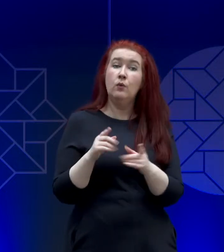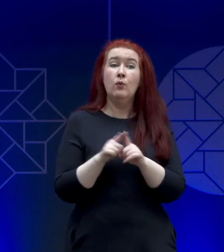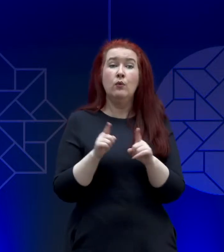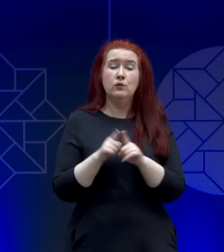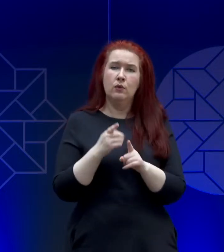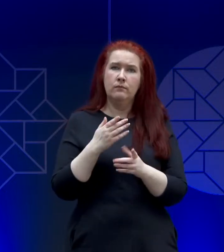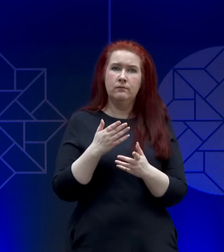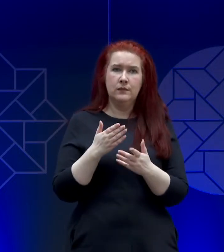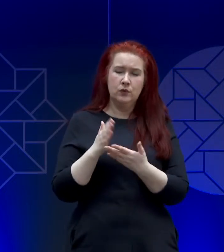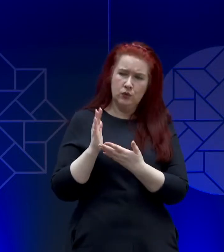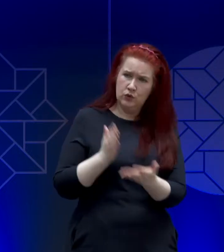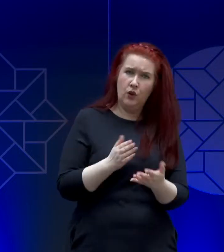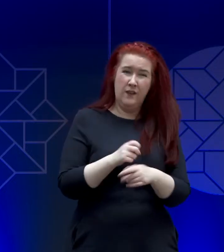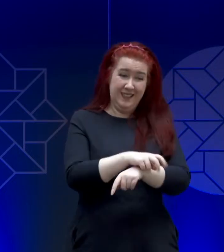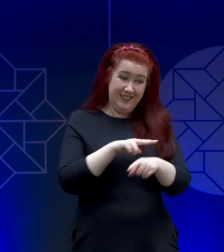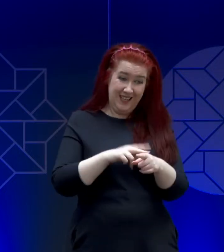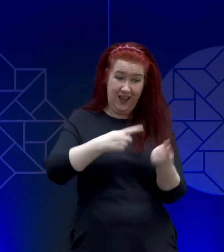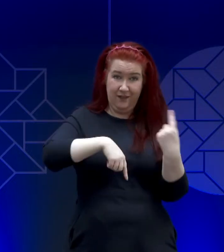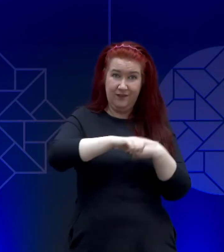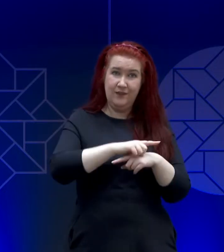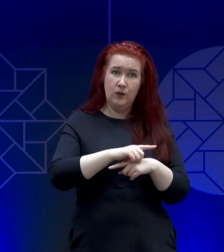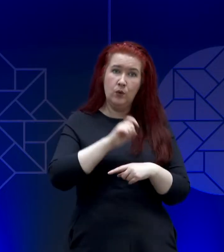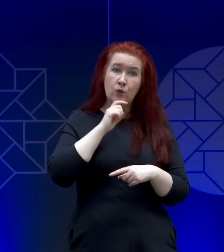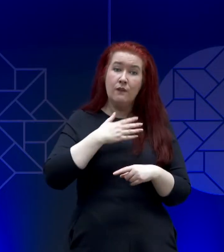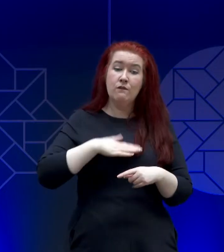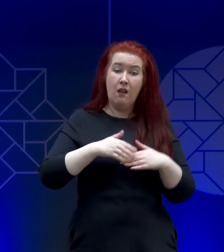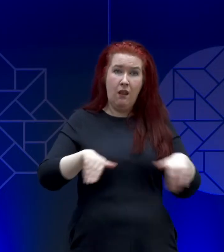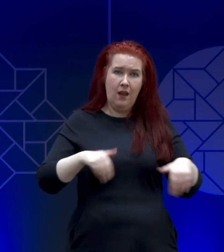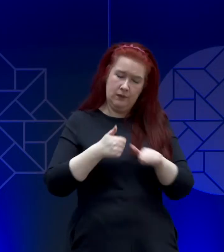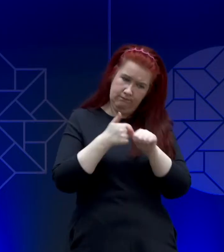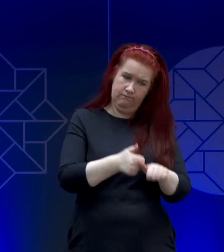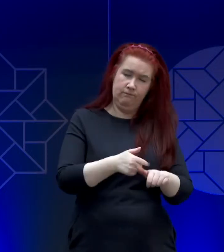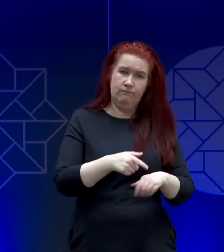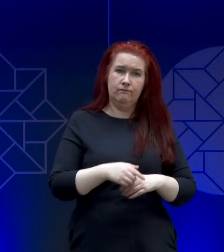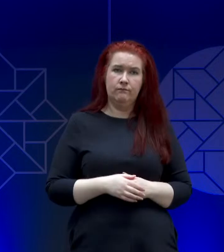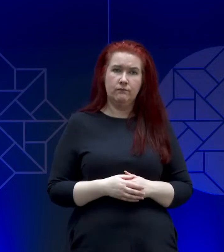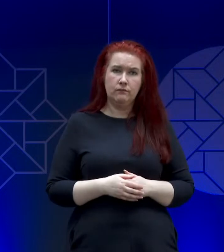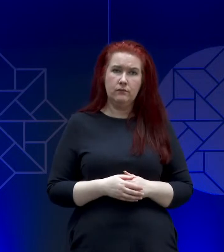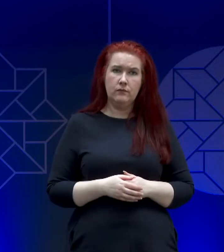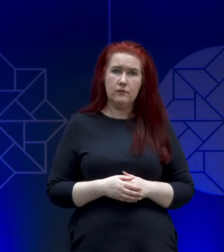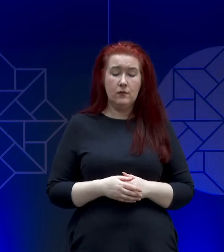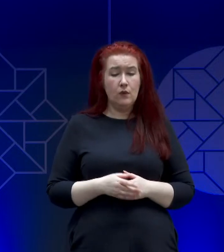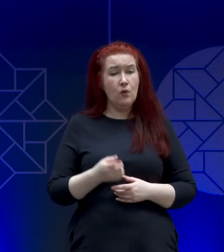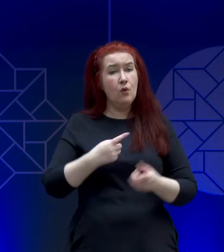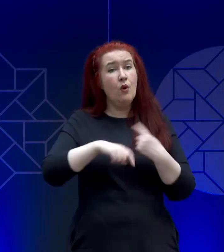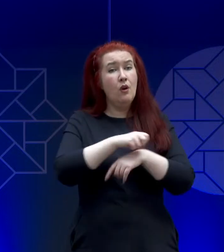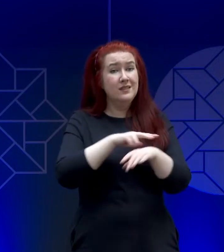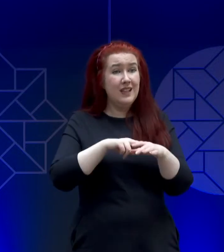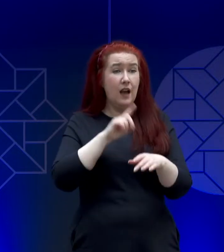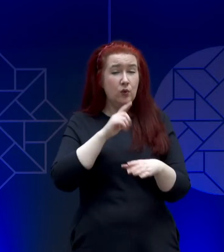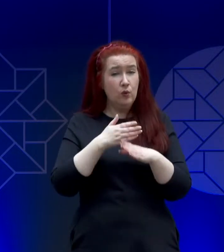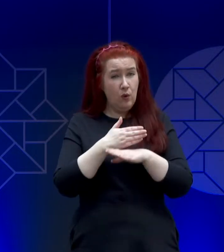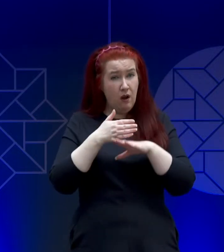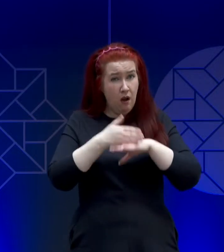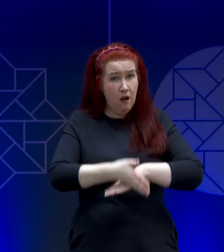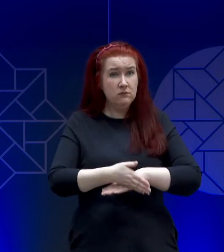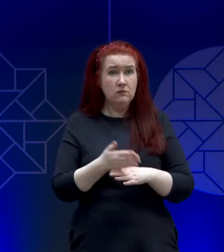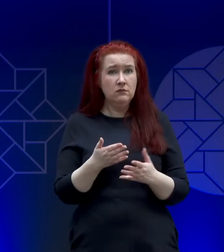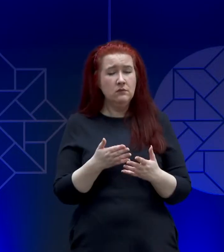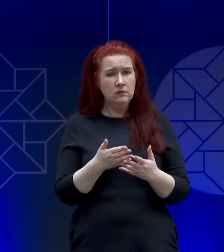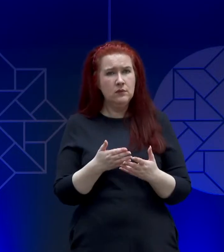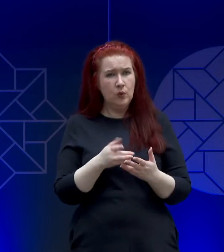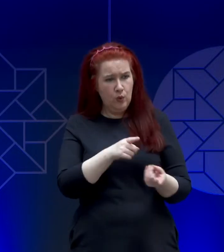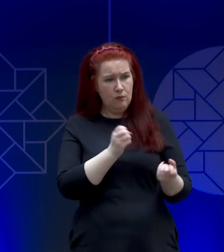those staff most directly on the front line. For all our hard-working staff, delivering care,